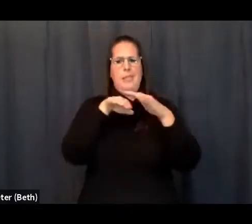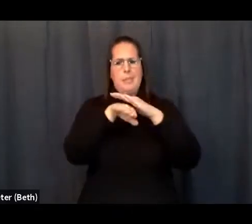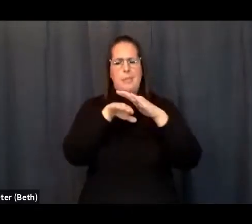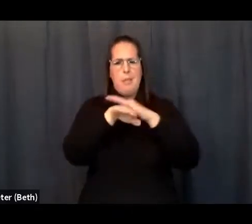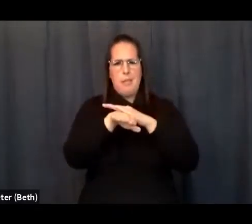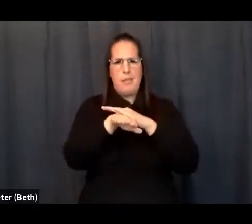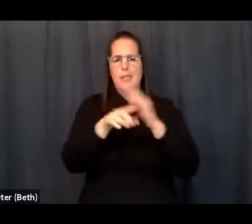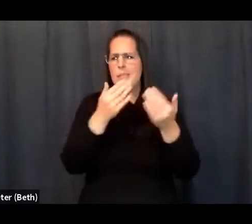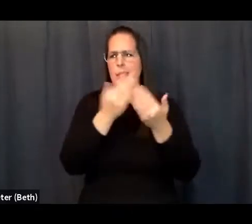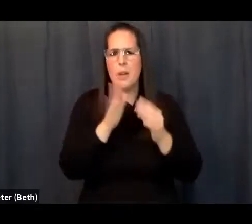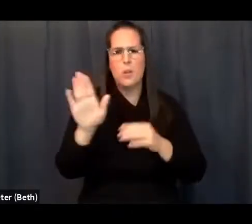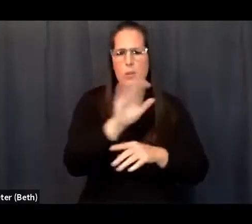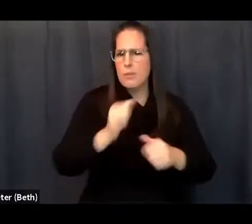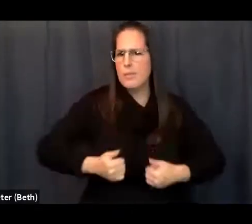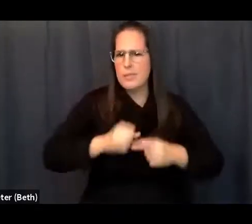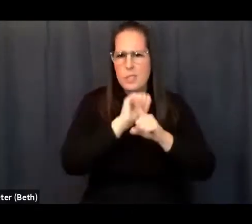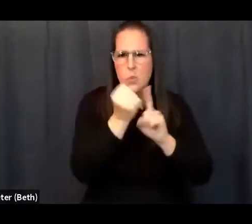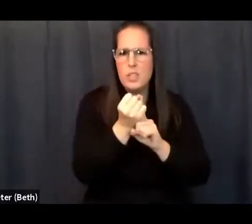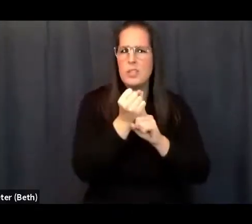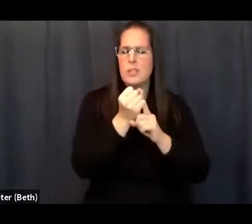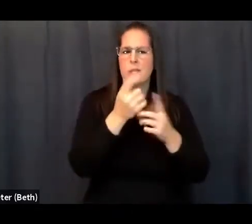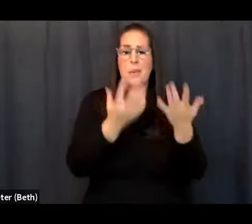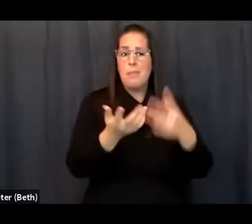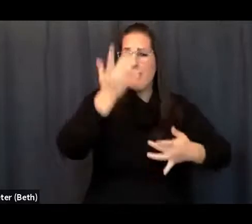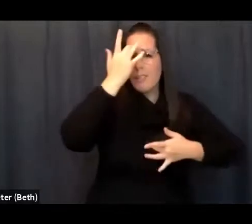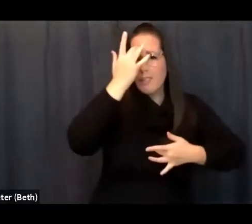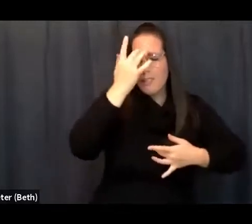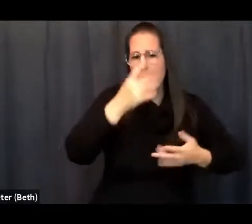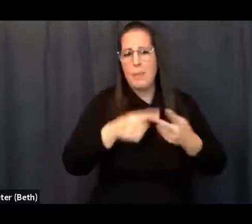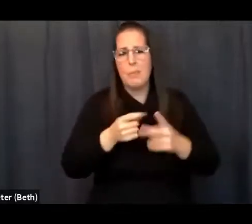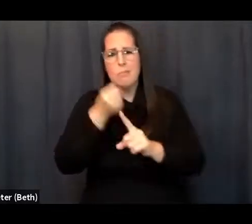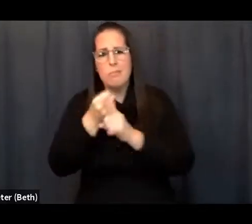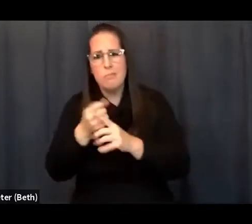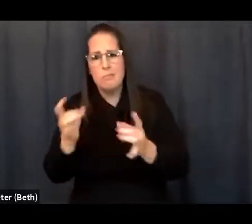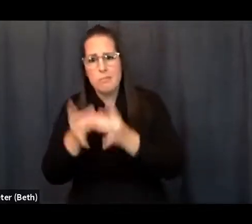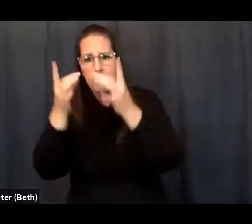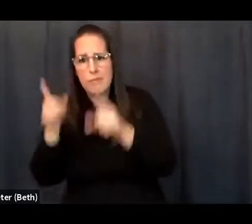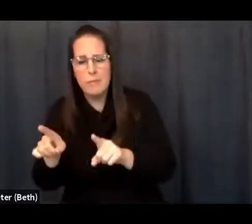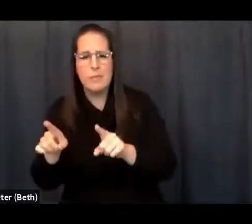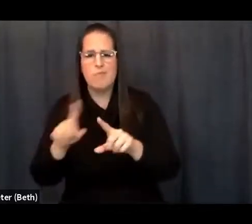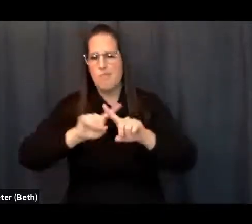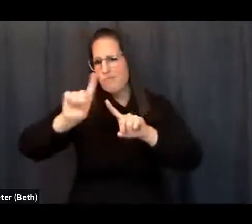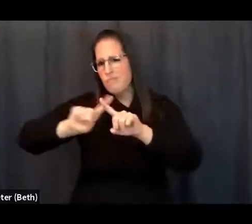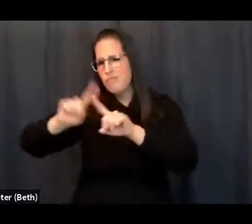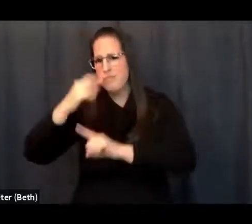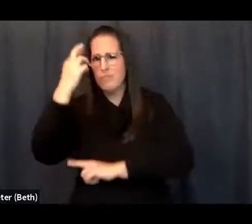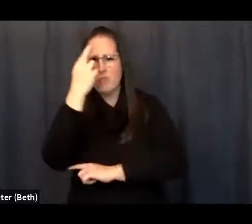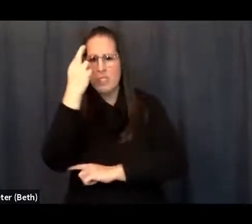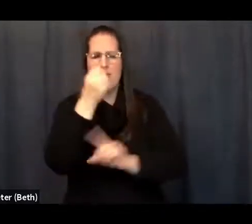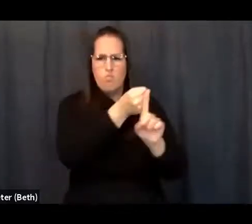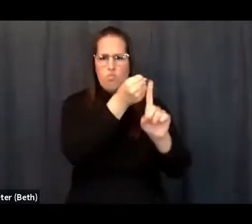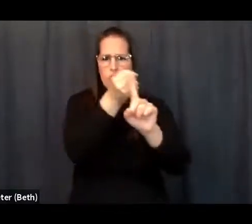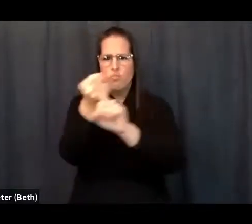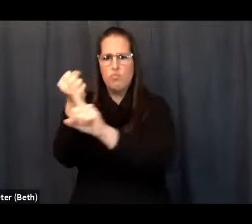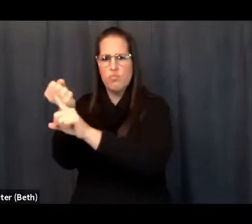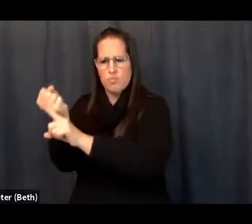isolated or giving birth or being born or uniquely abled or in our own turn